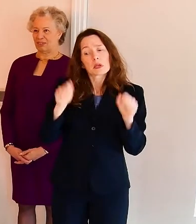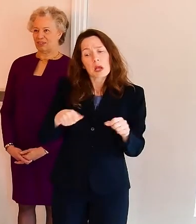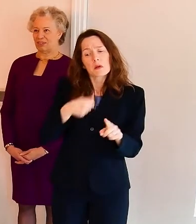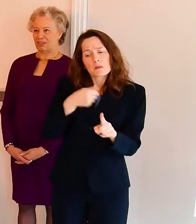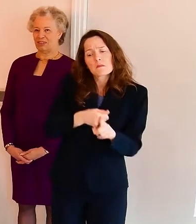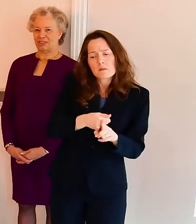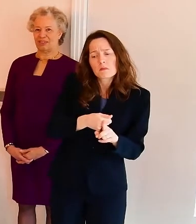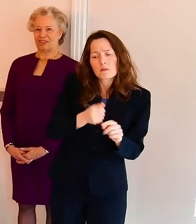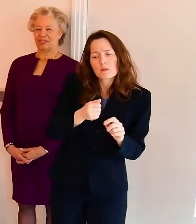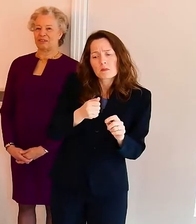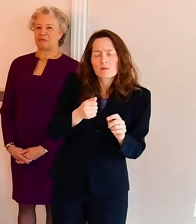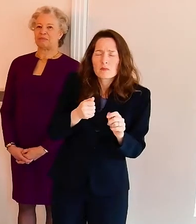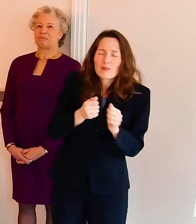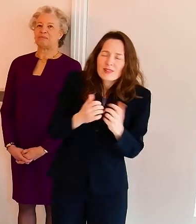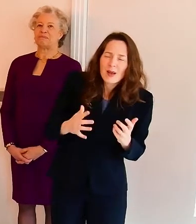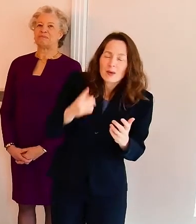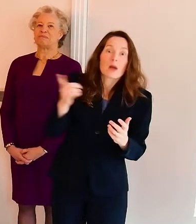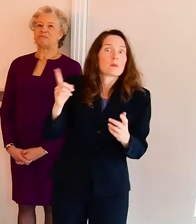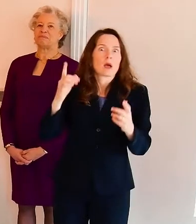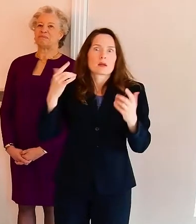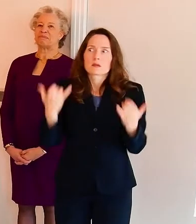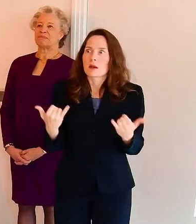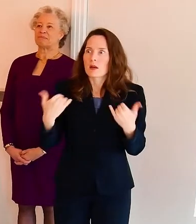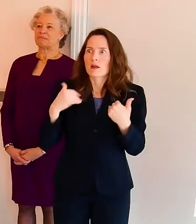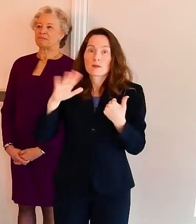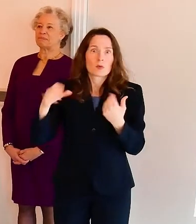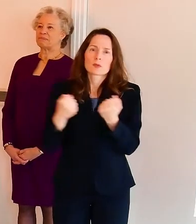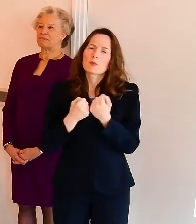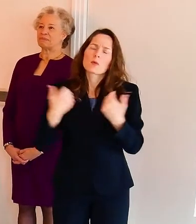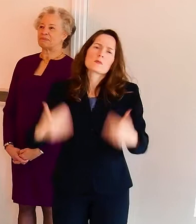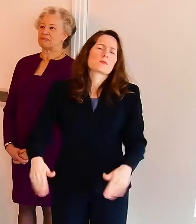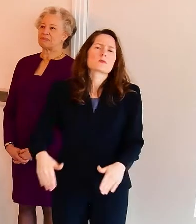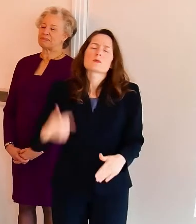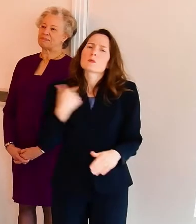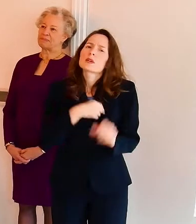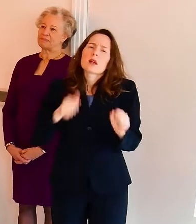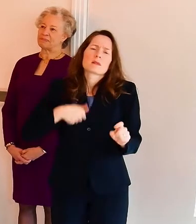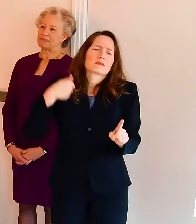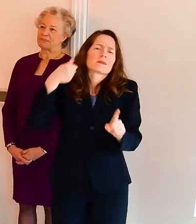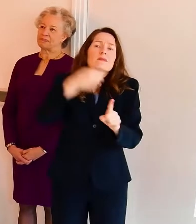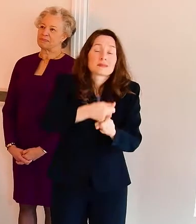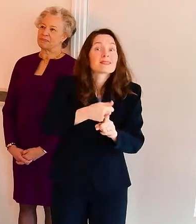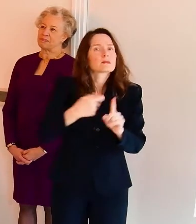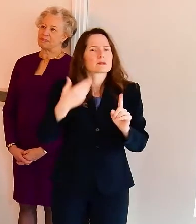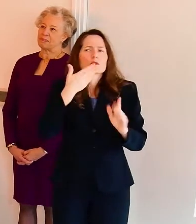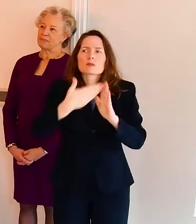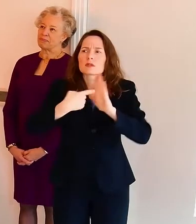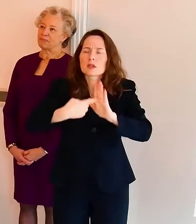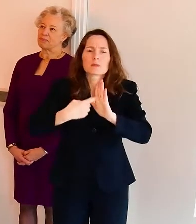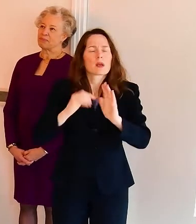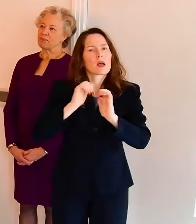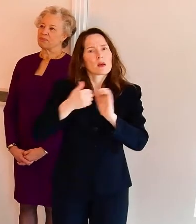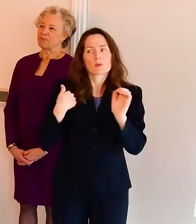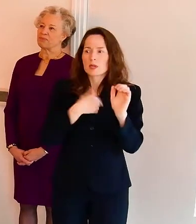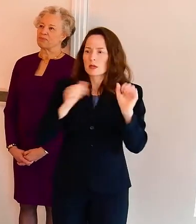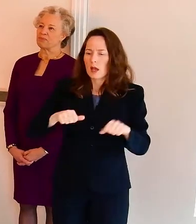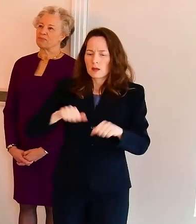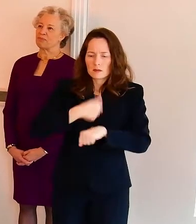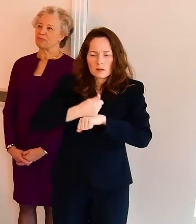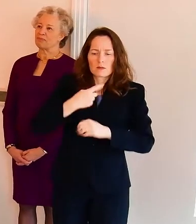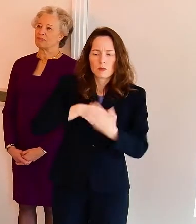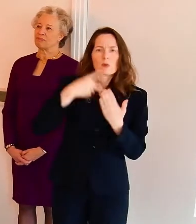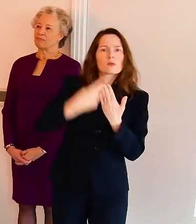partnership. It's one more example of how we form powerful partnerships to leverage programs in our community,